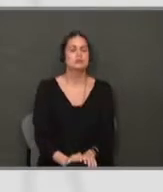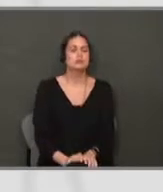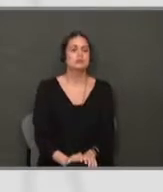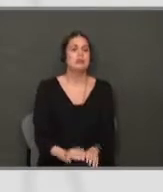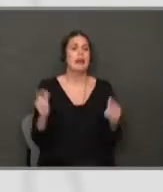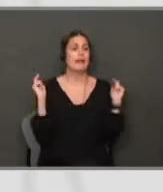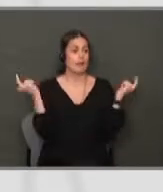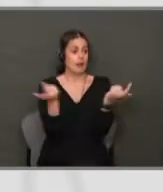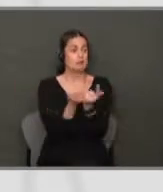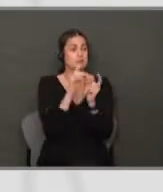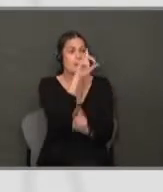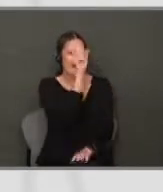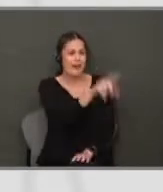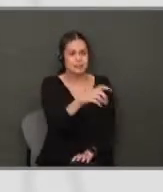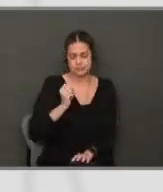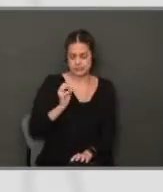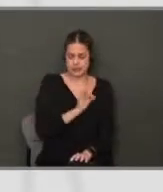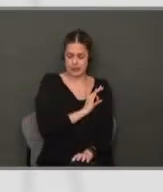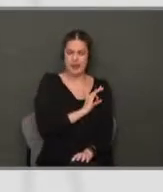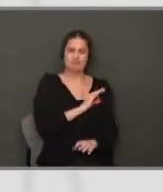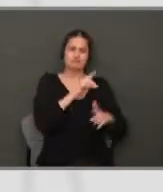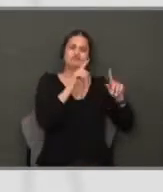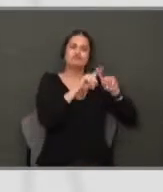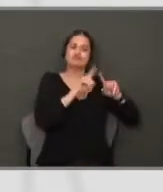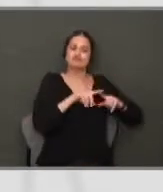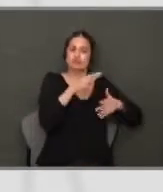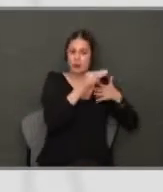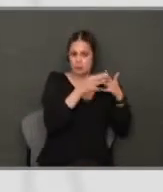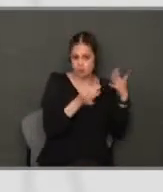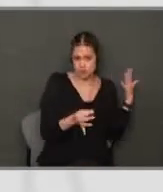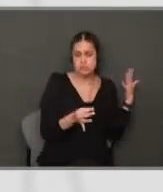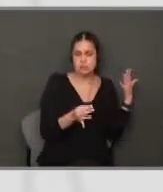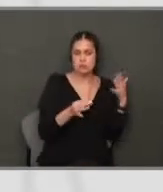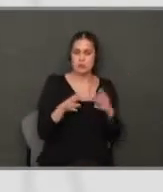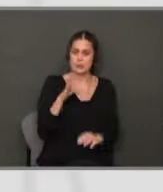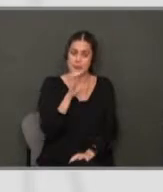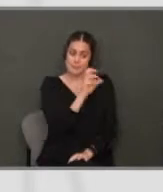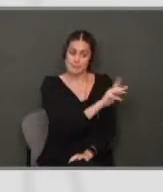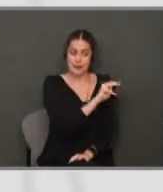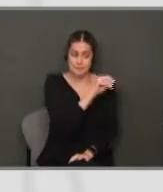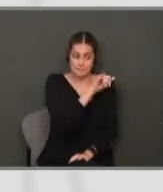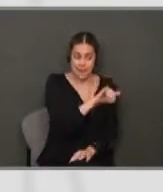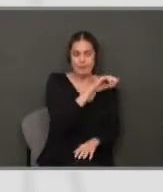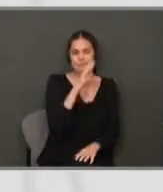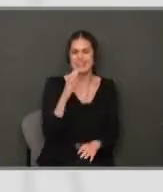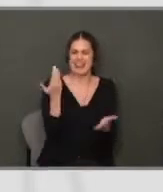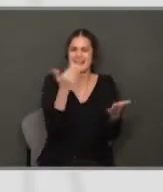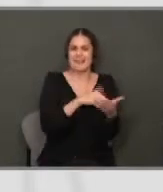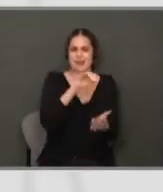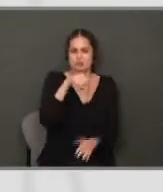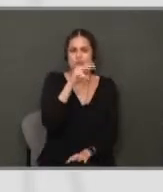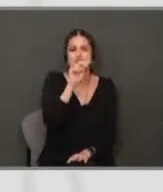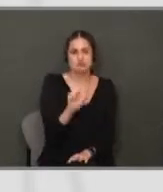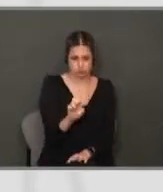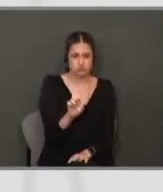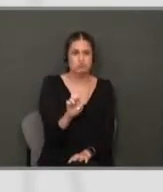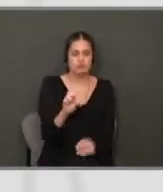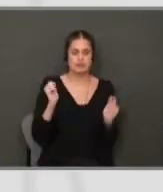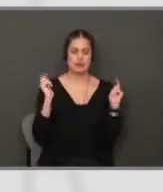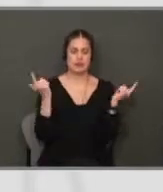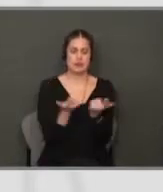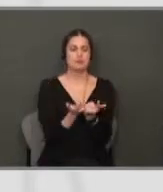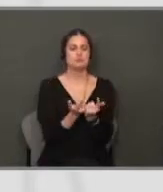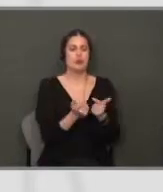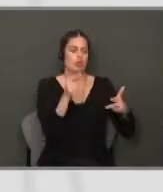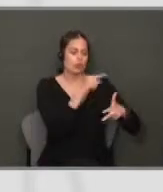The council asked the staff to develop a number of different options, and we came back to the council in May and then again in June, and the council took three actions